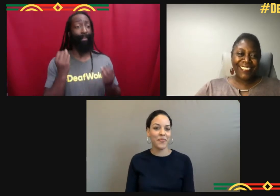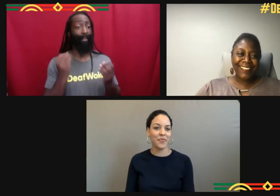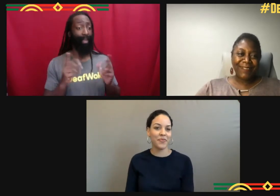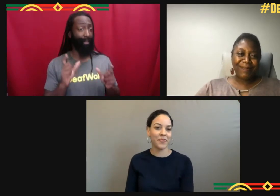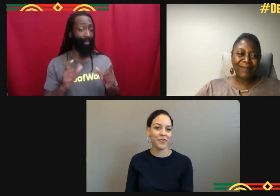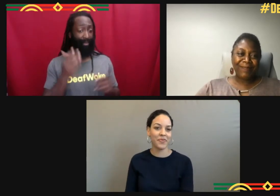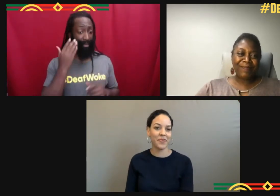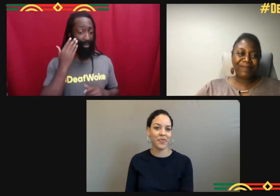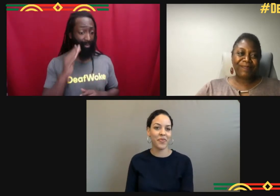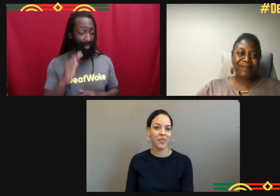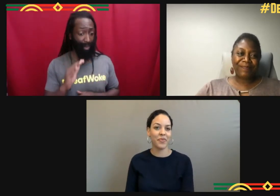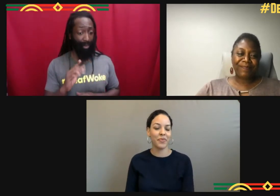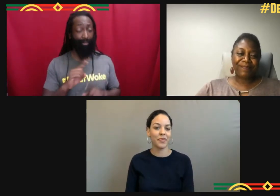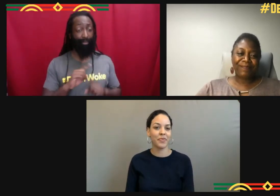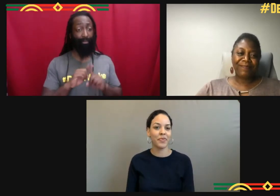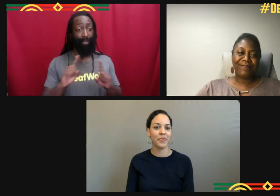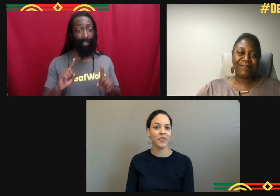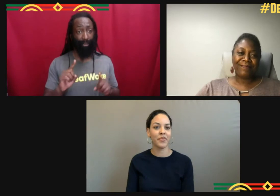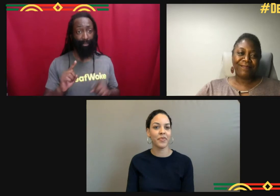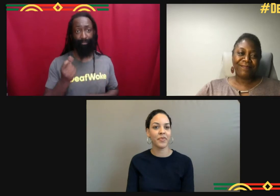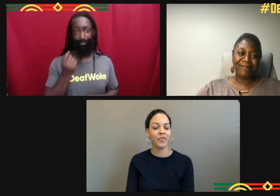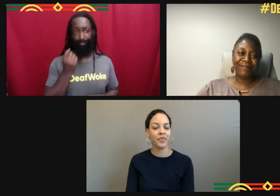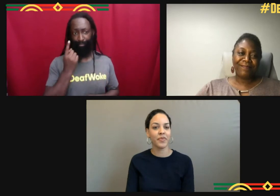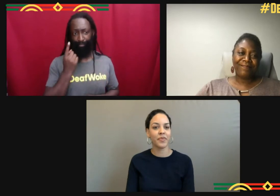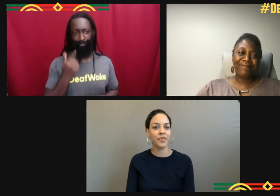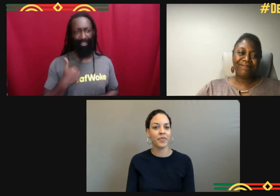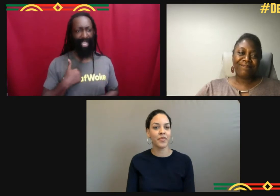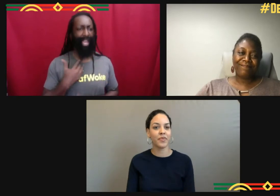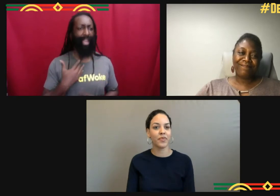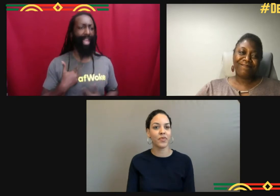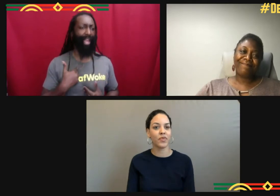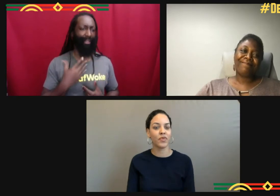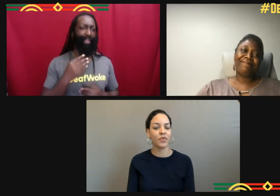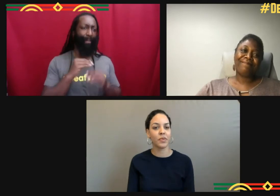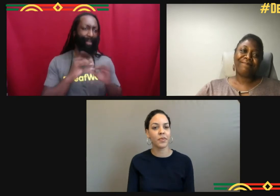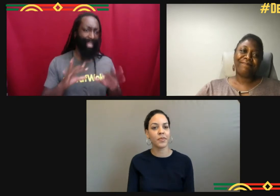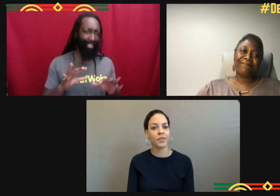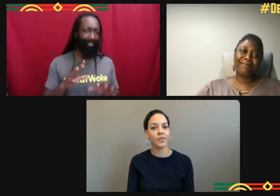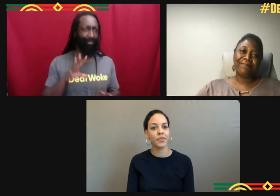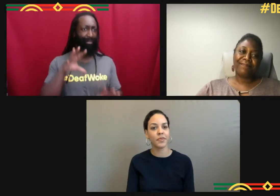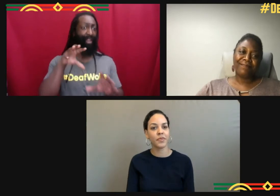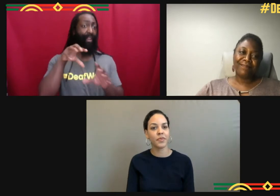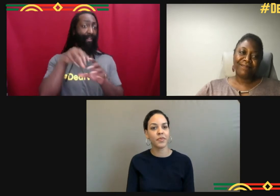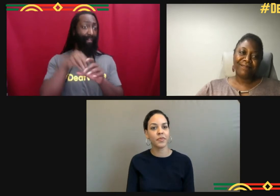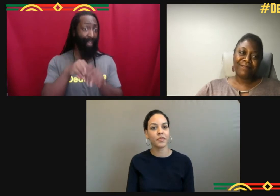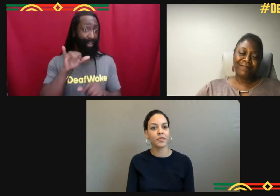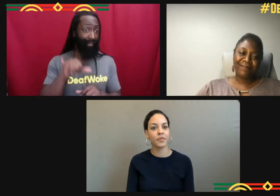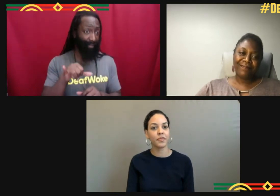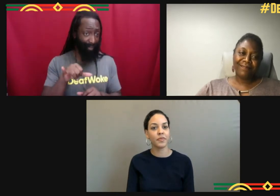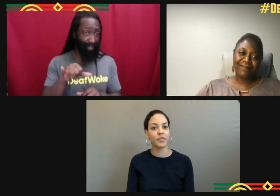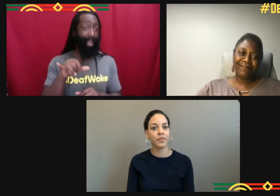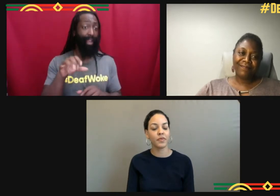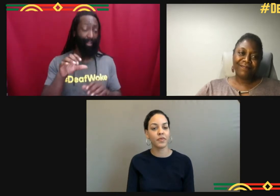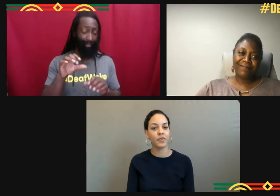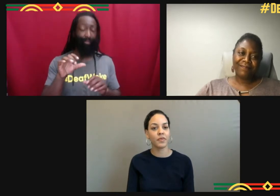You're an incredible leader. I don't know if those who are watching don't know that. And it's, I've